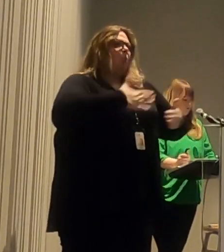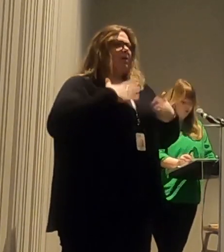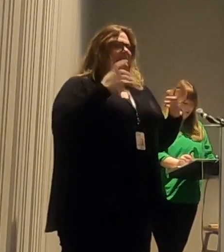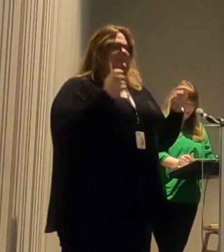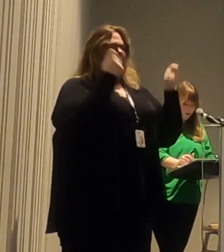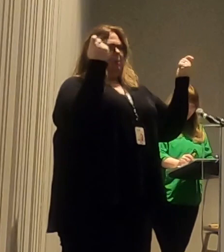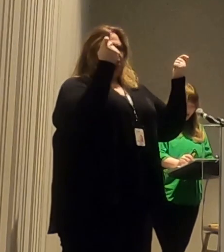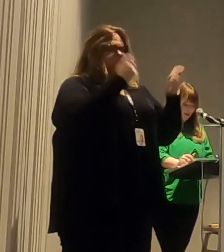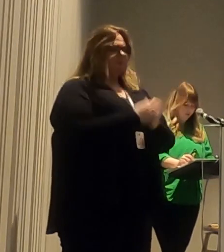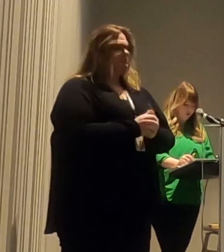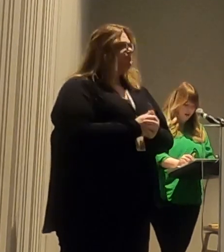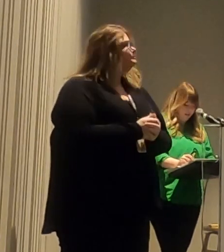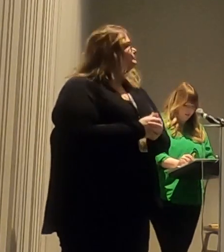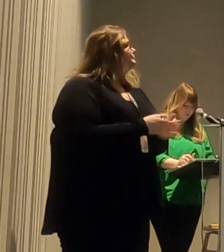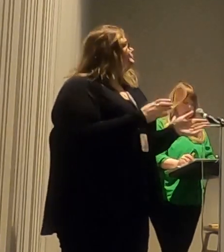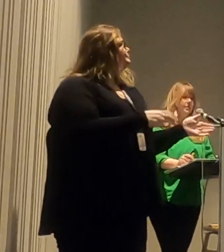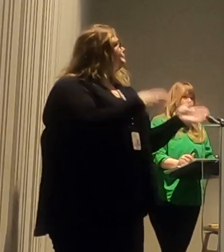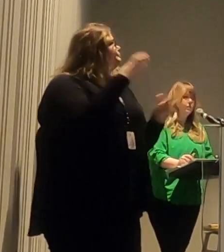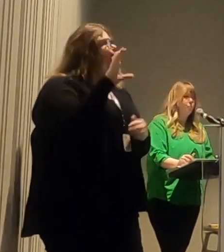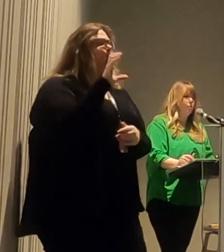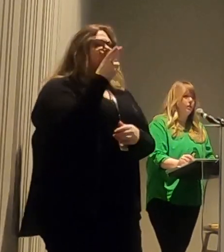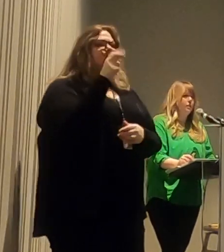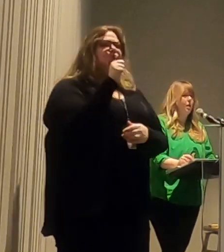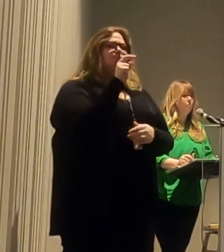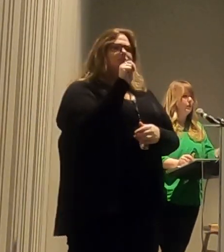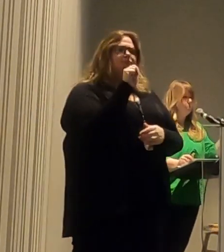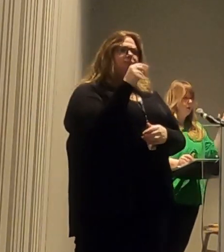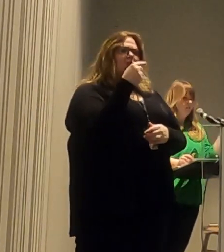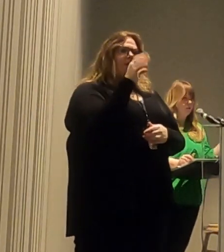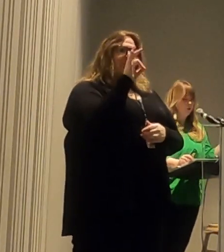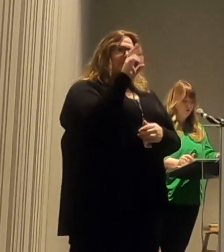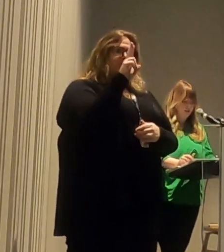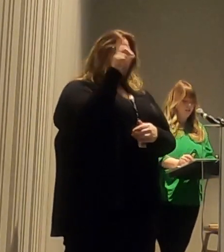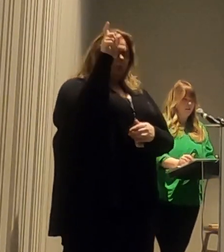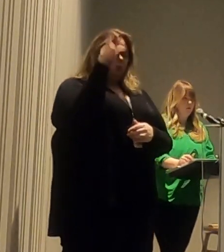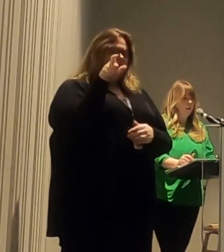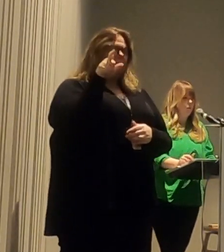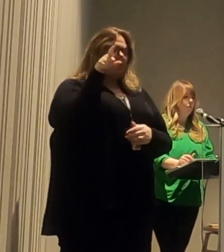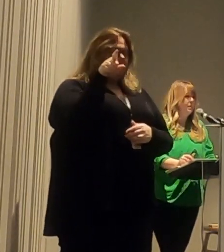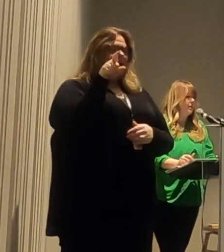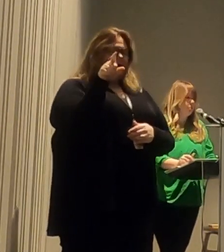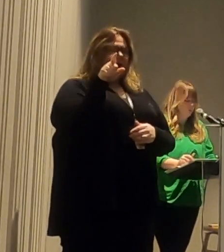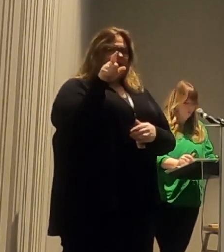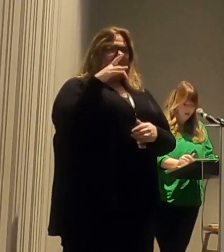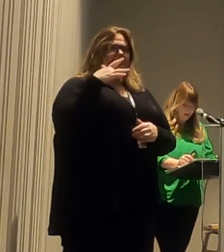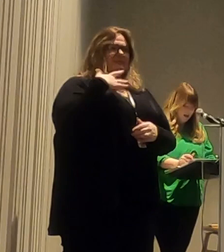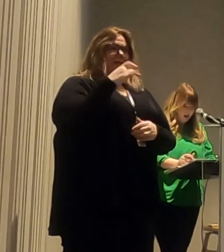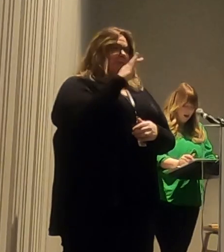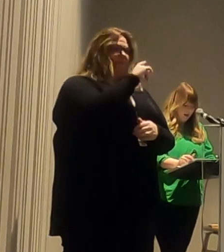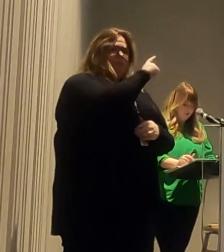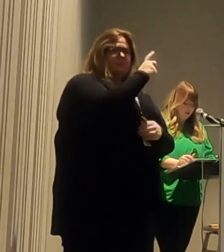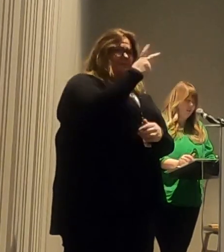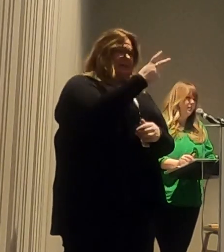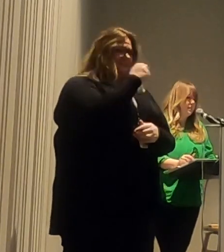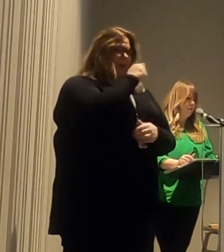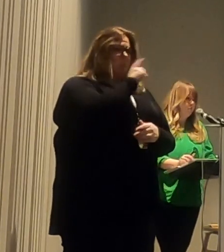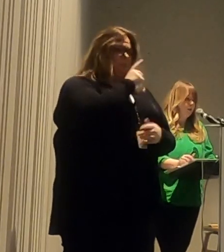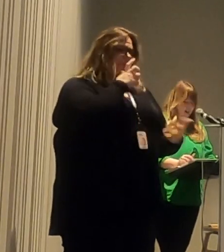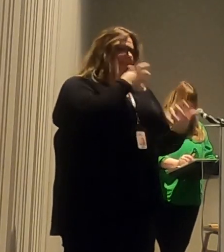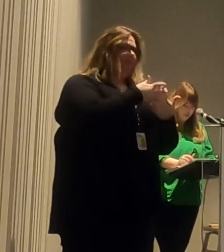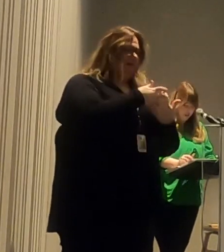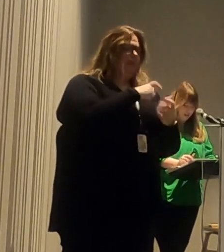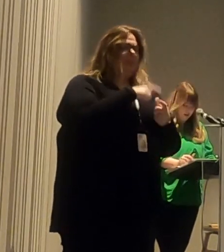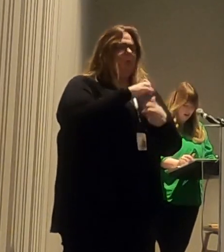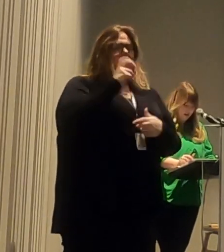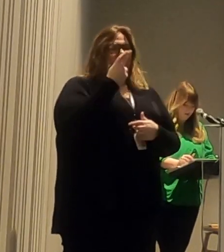the qingfu, or the regular dress. This was worn when the previous 2 dresses would be inappropriate, such as a